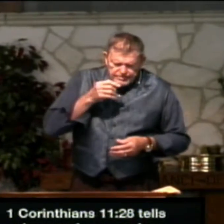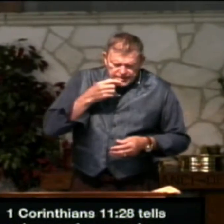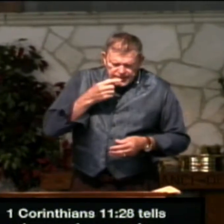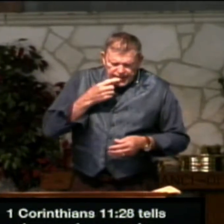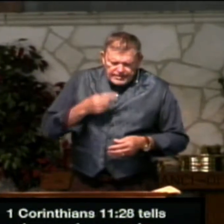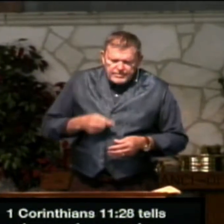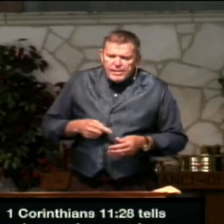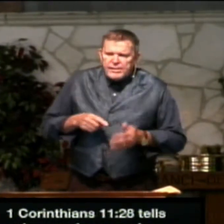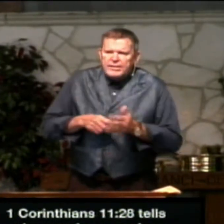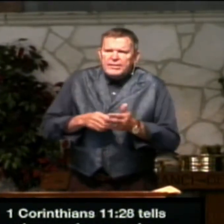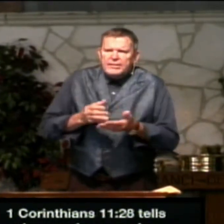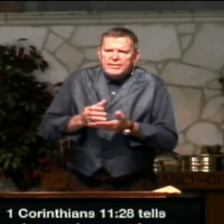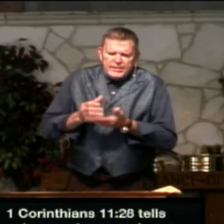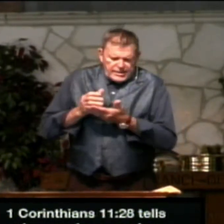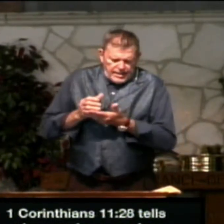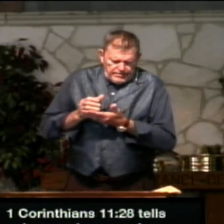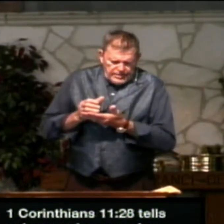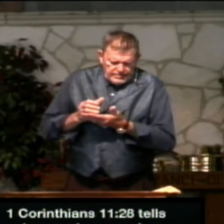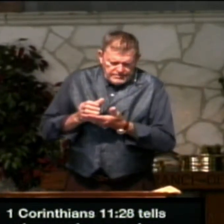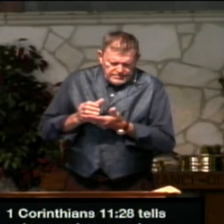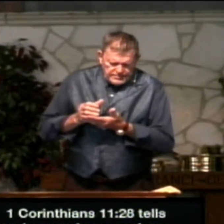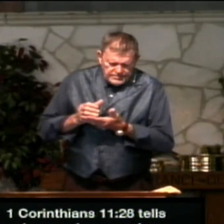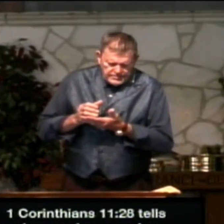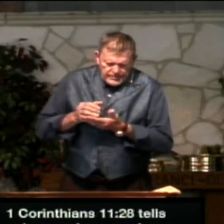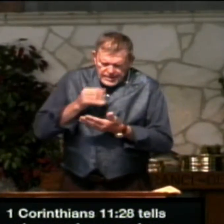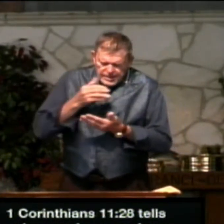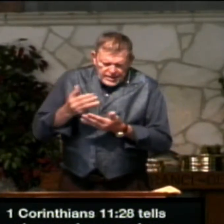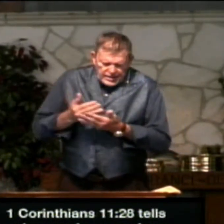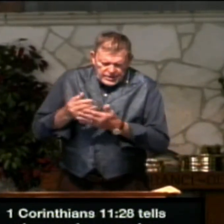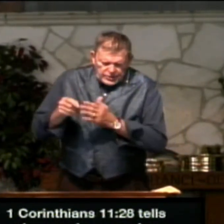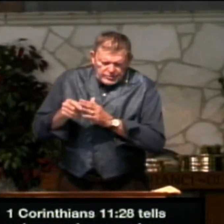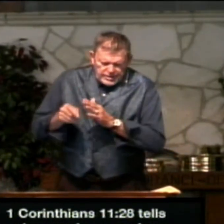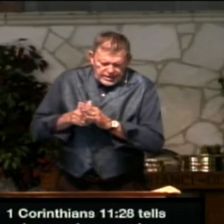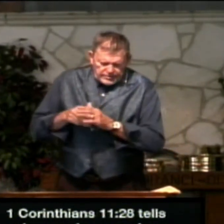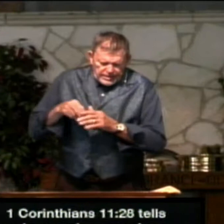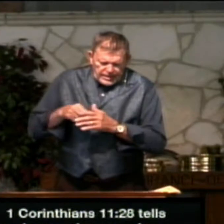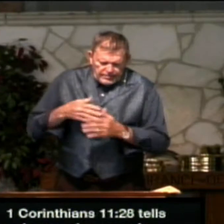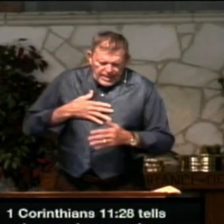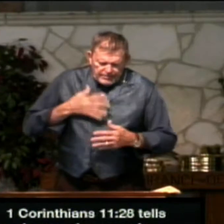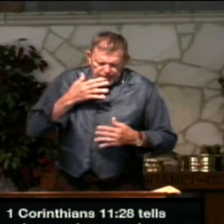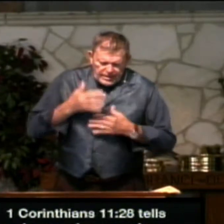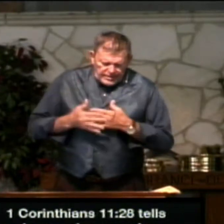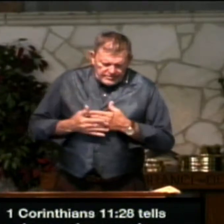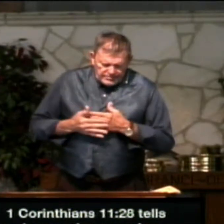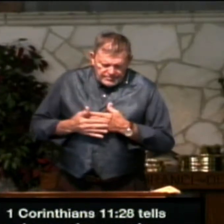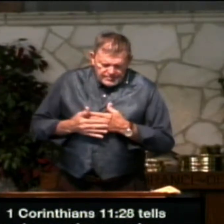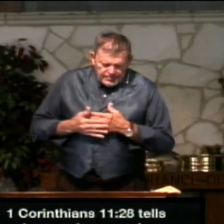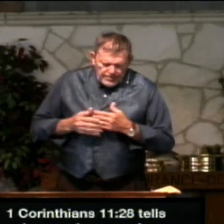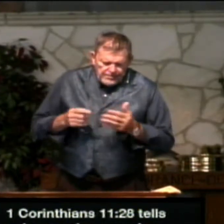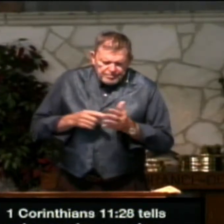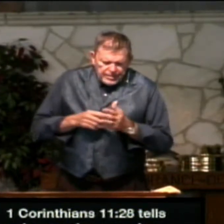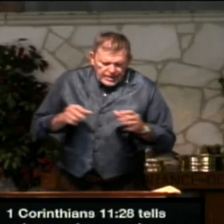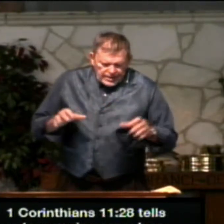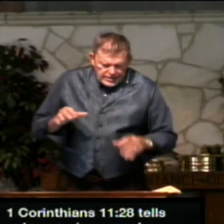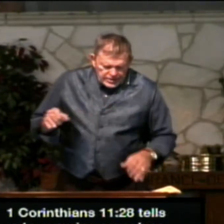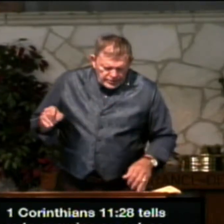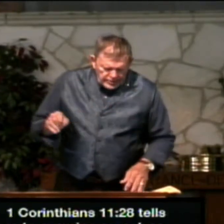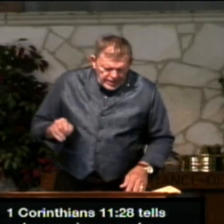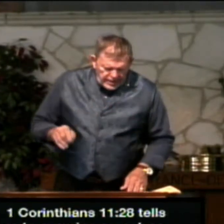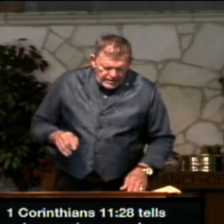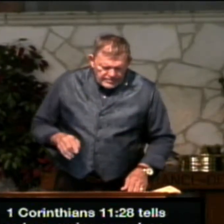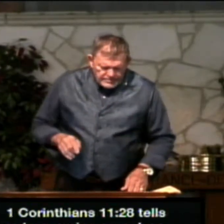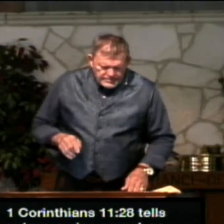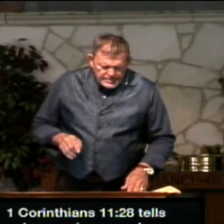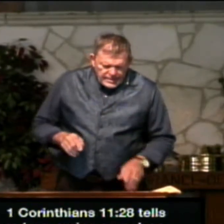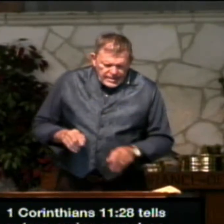and he supped and sang, "This cup is the New Testament in my blood. This do